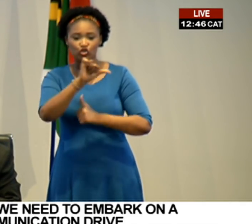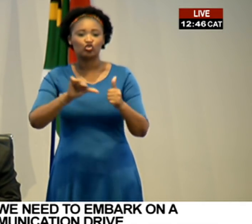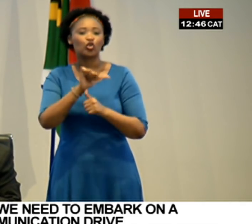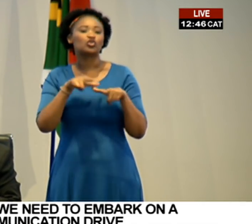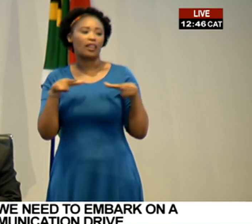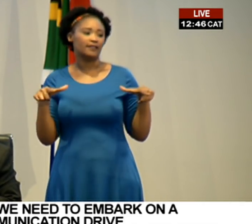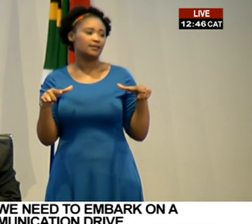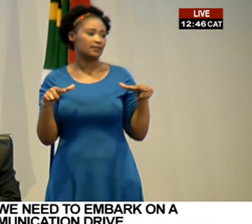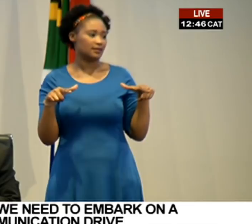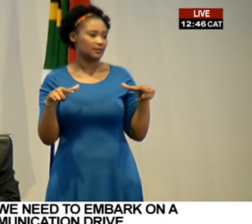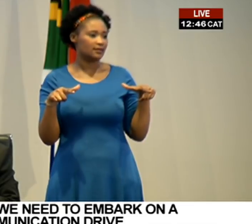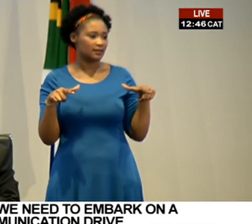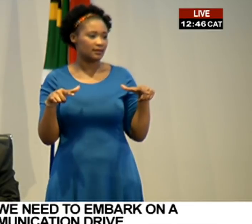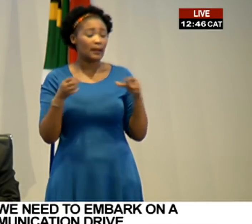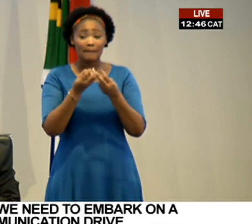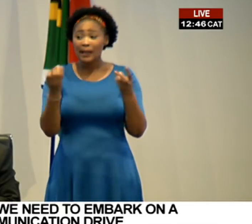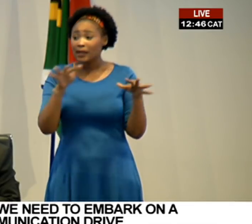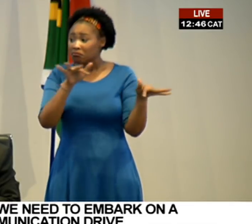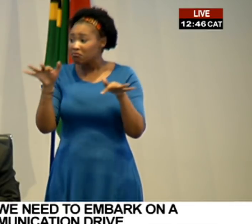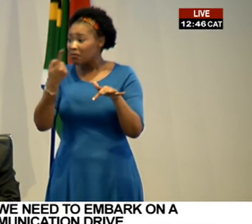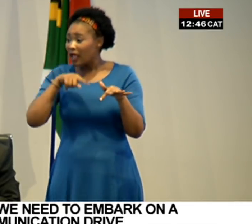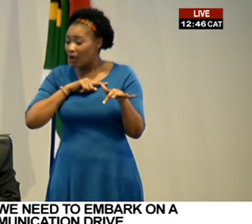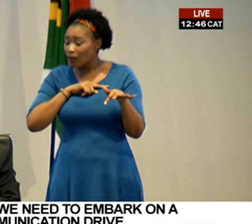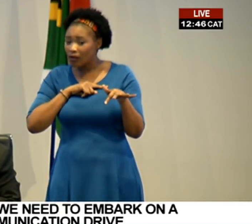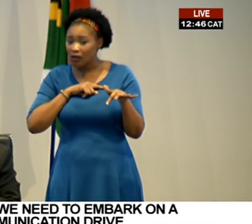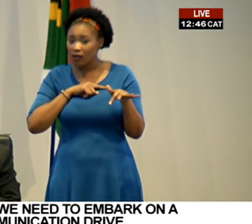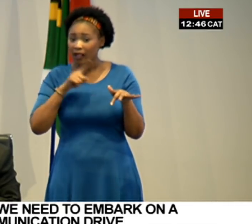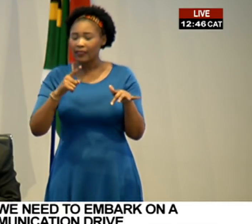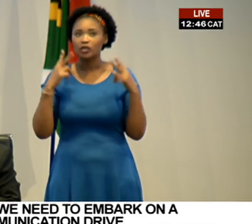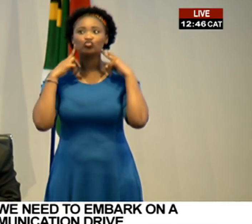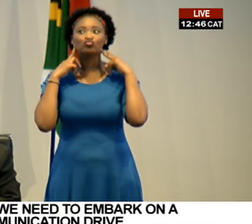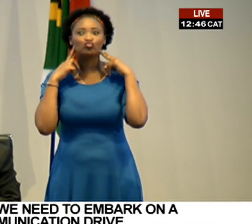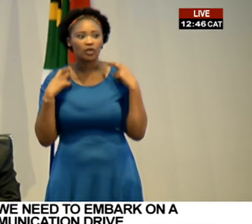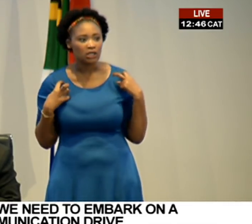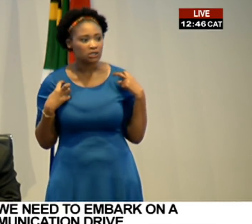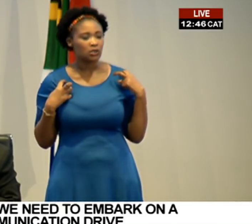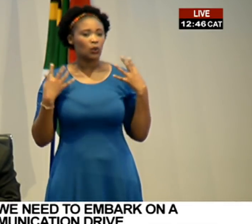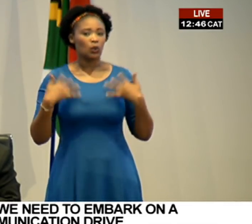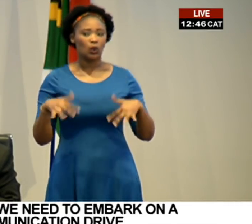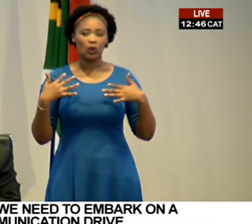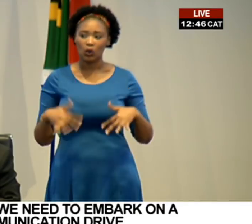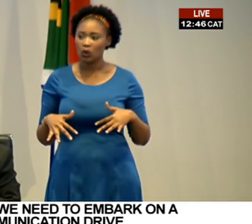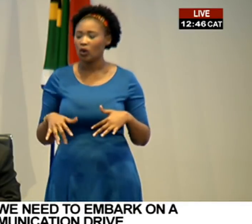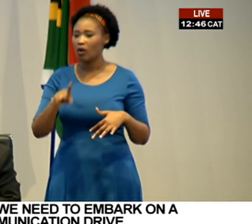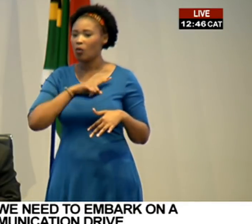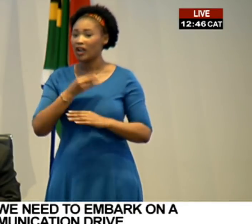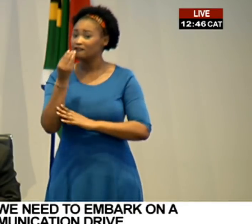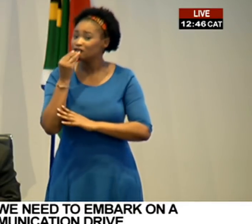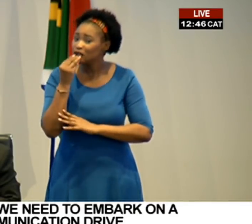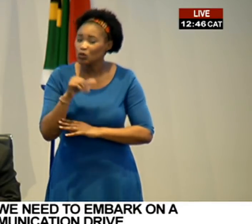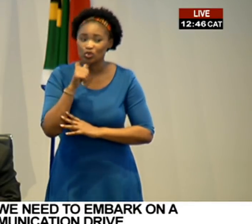level. A number of our people are distressed. There's shortage of food.